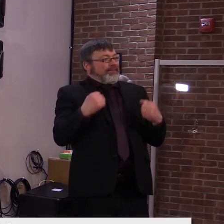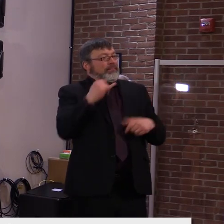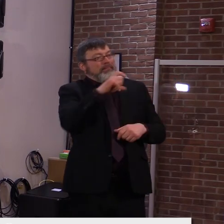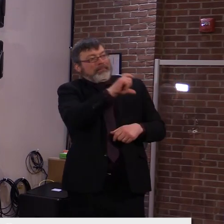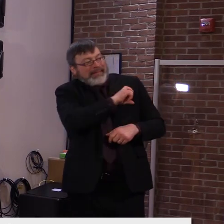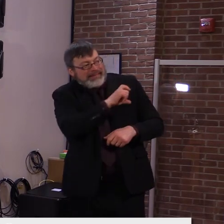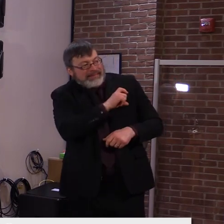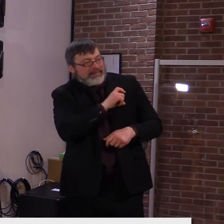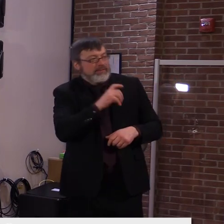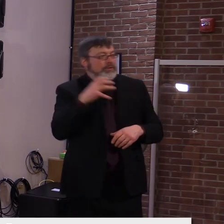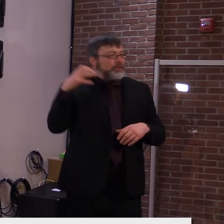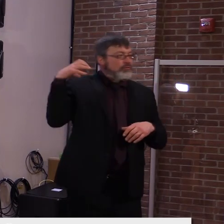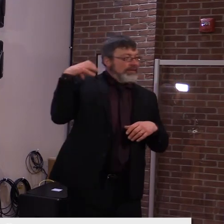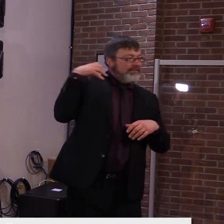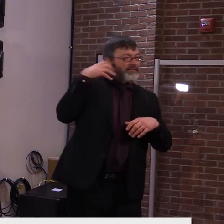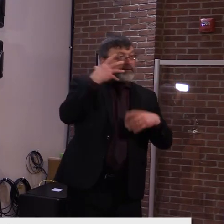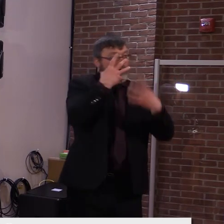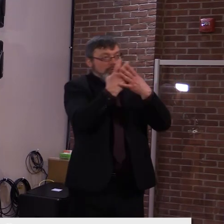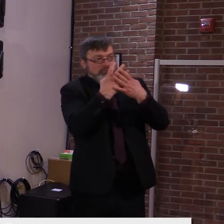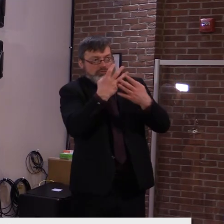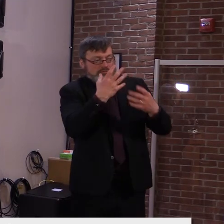if we can